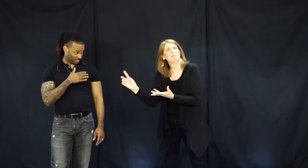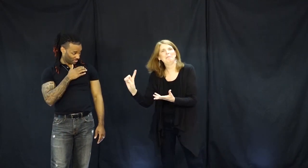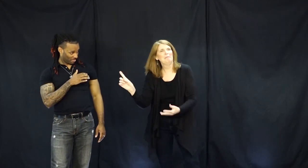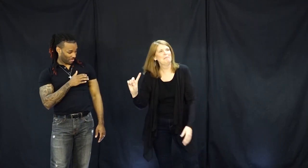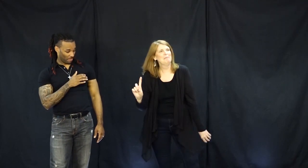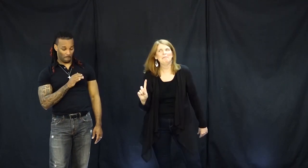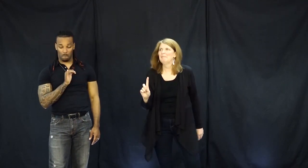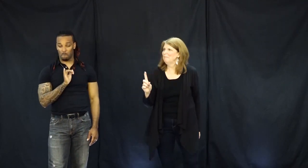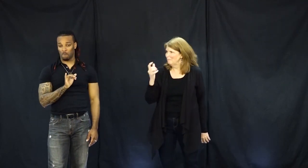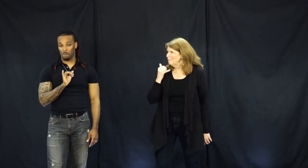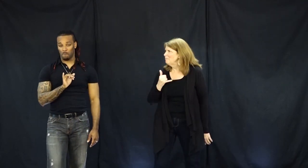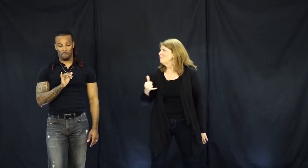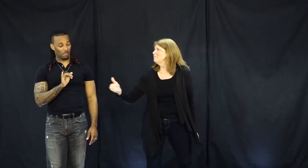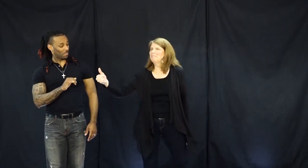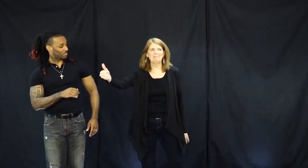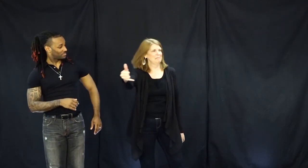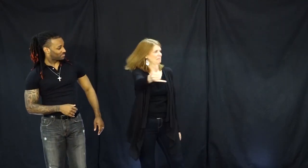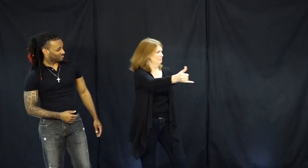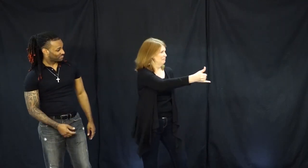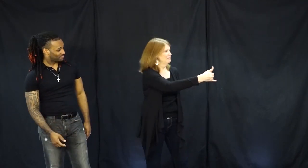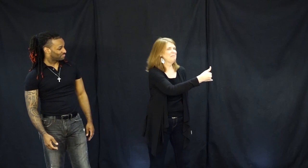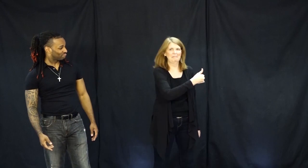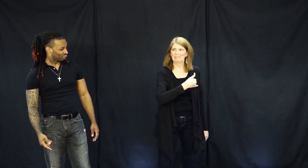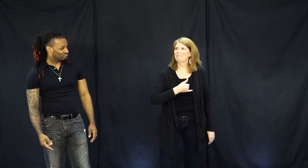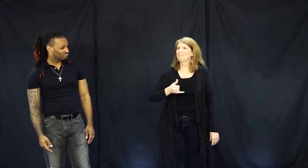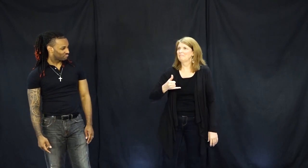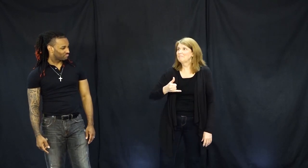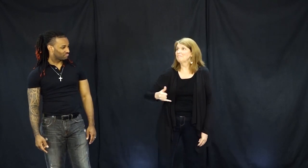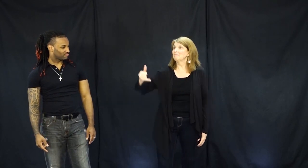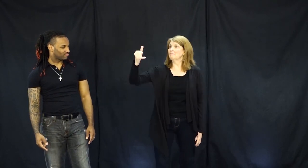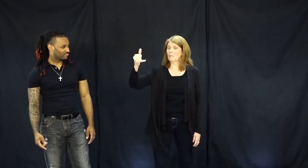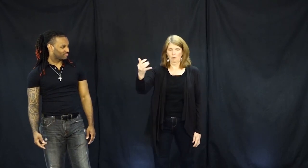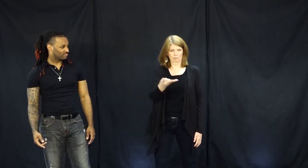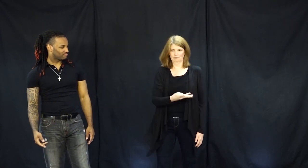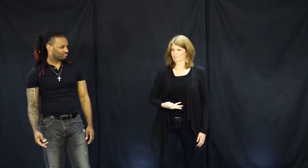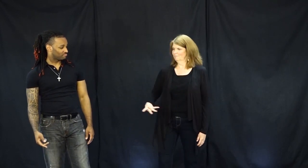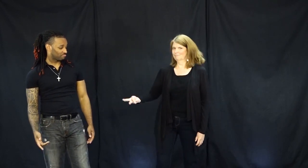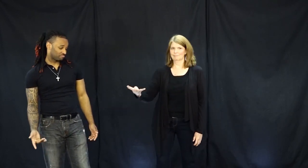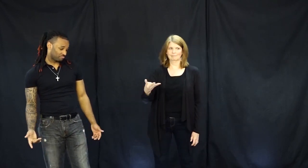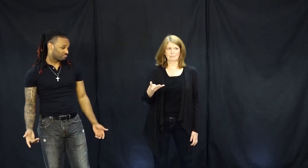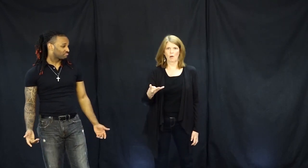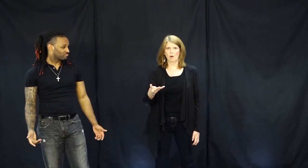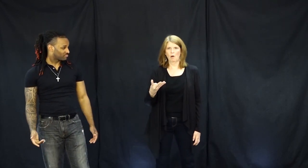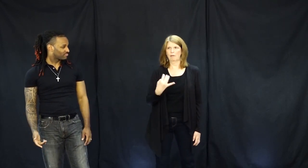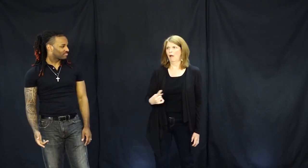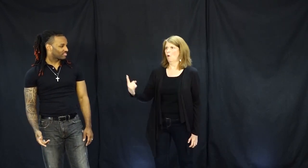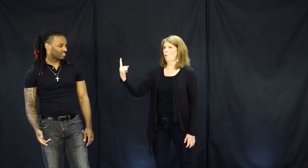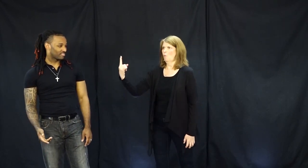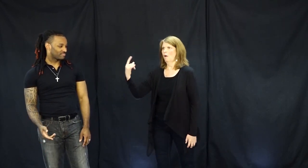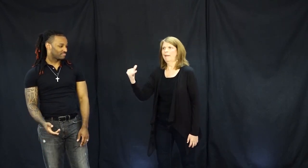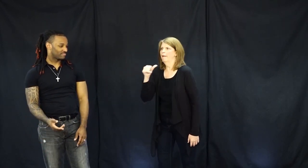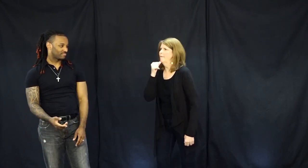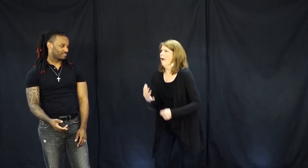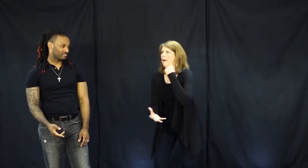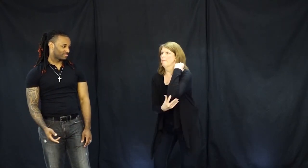have another round tonight. raise a glass to the 4 of us. Oh. To the newly not poor of